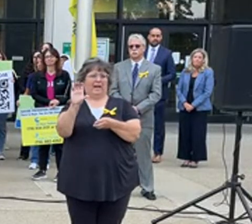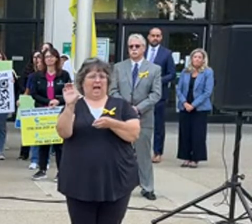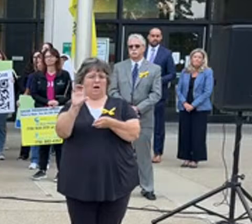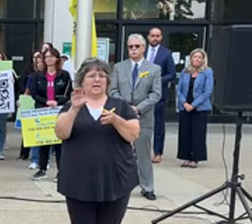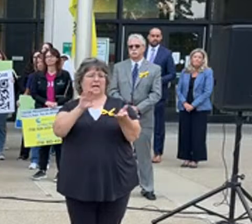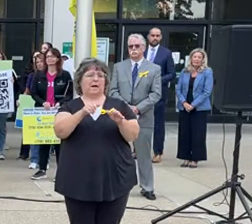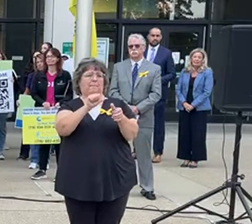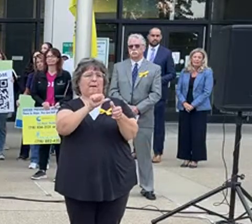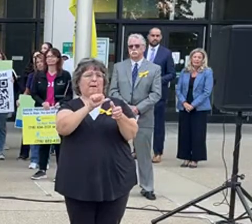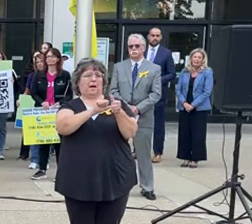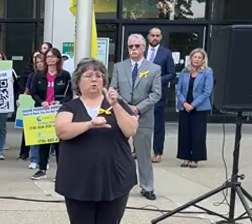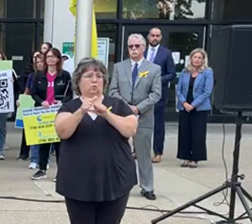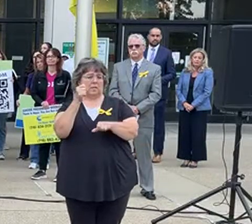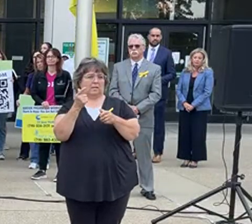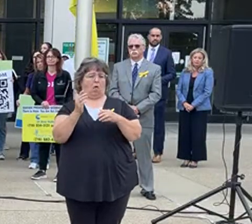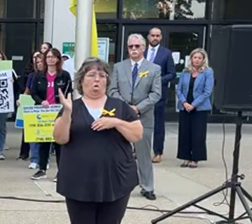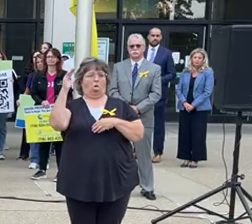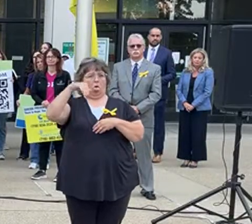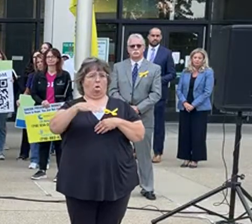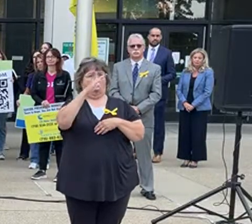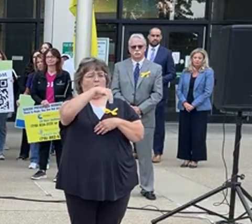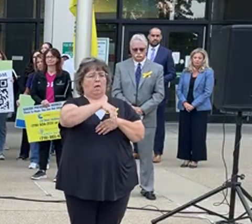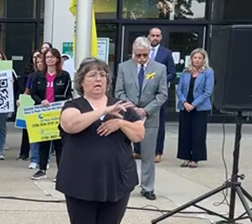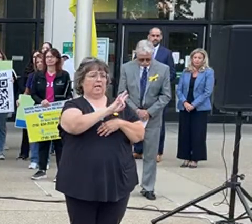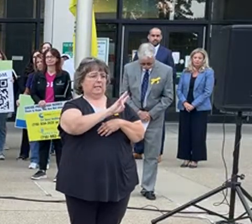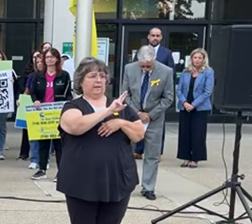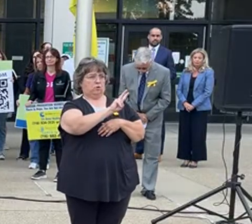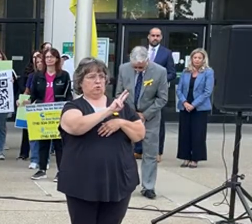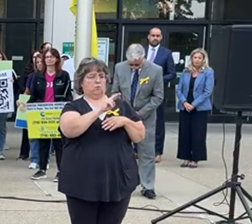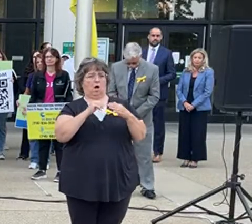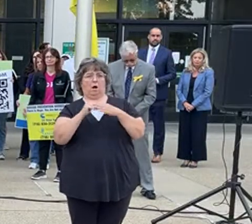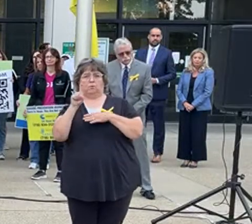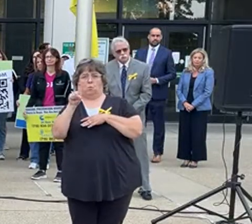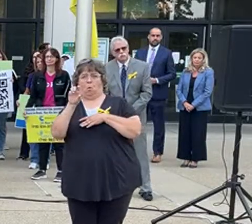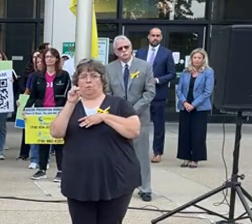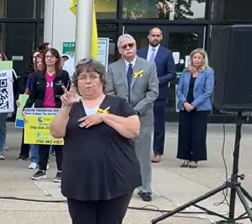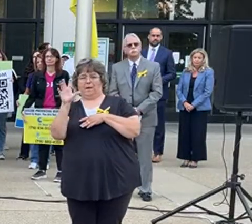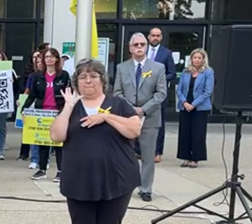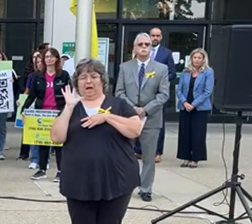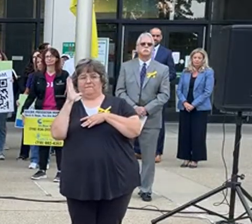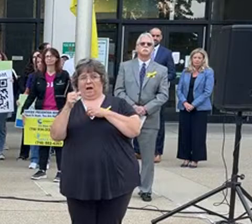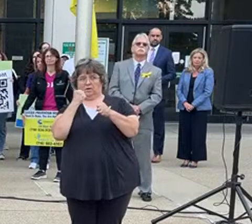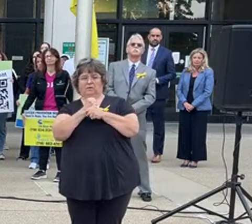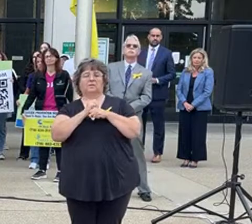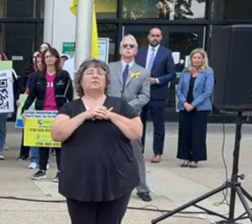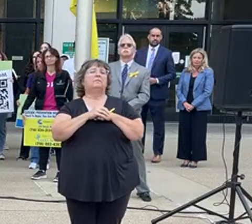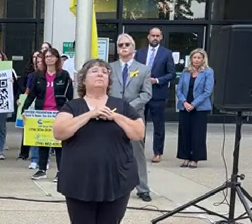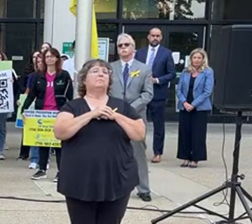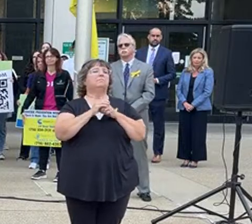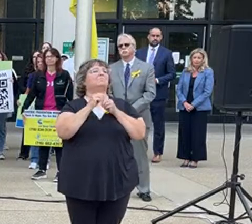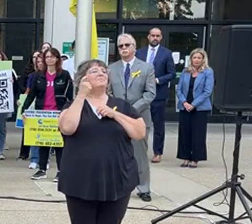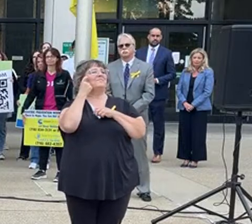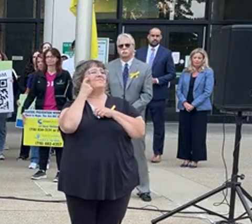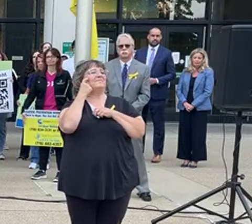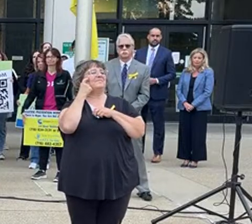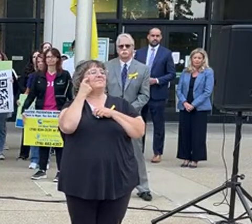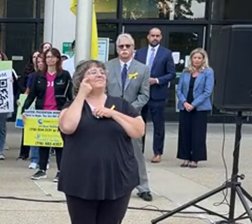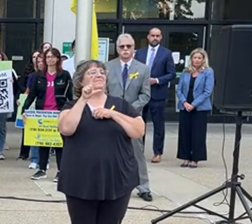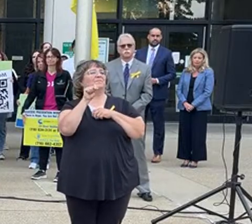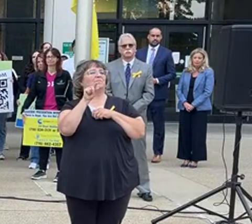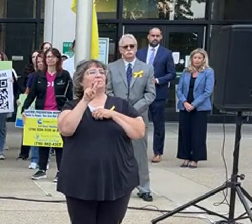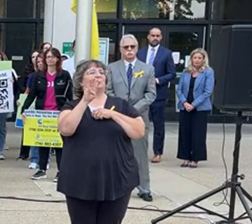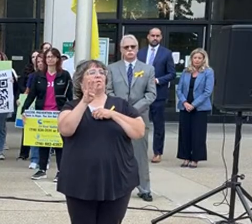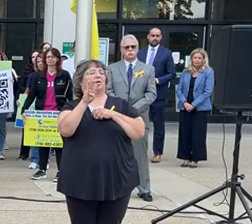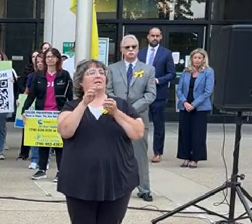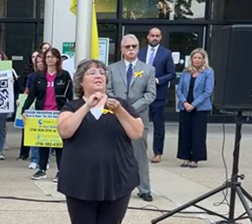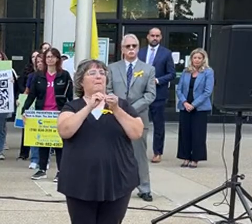by suicide have fluctuated between 72 and 103 in the past 5 years. And our most recent 2024 data